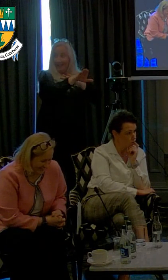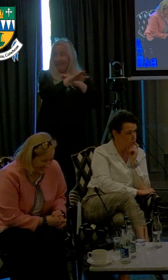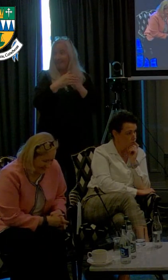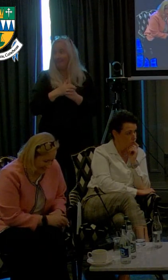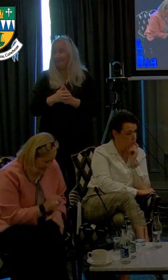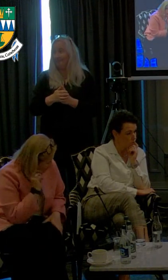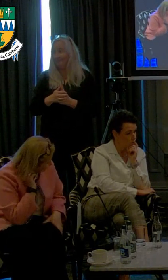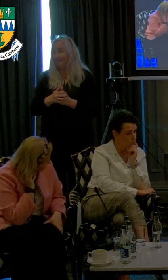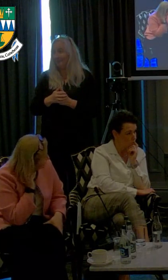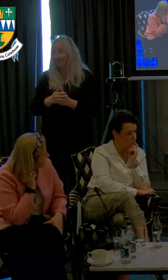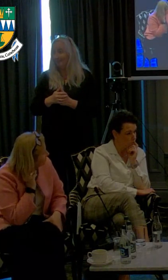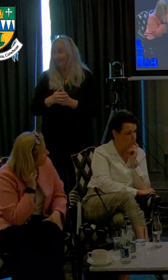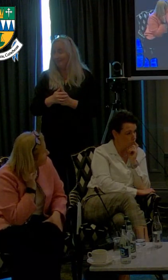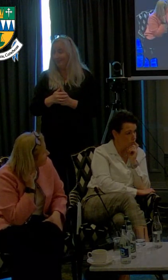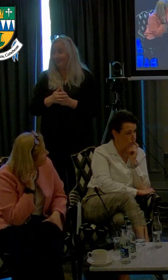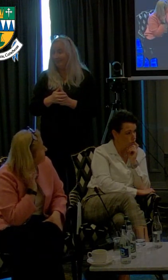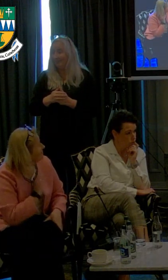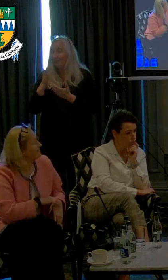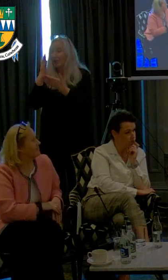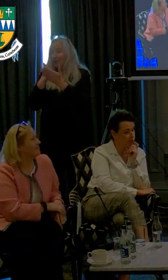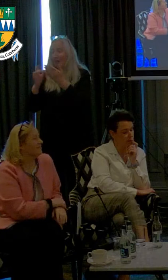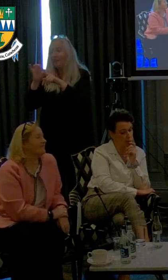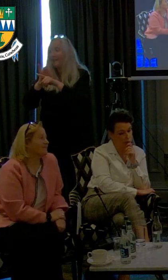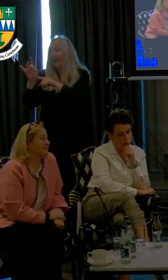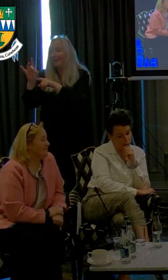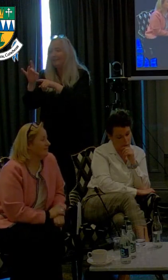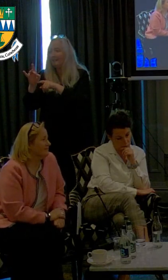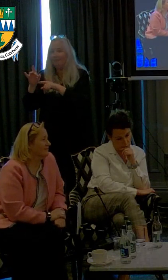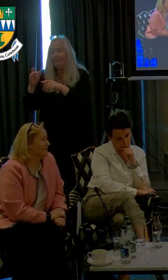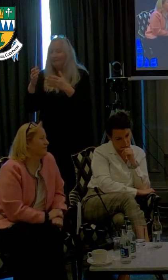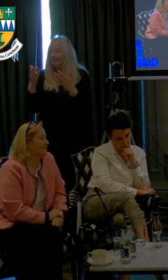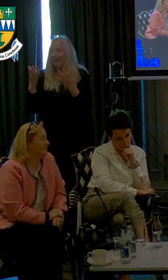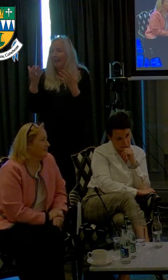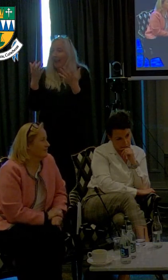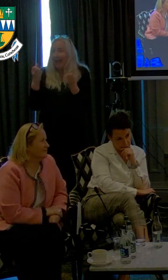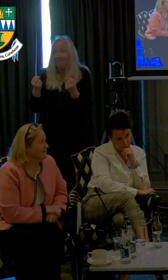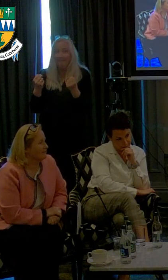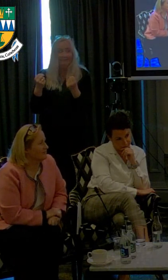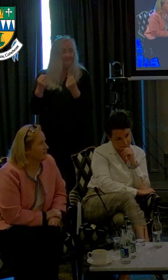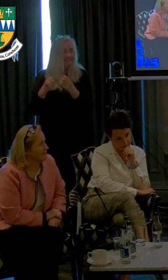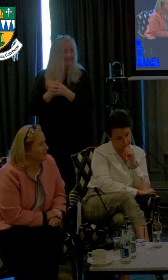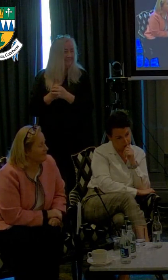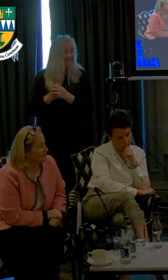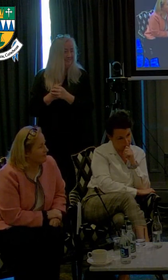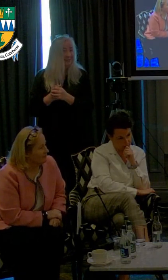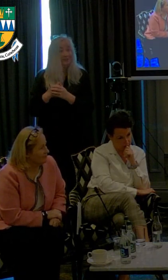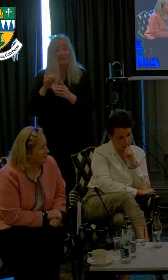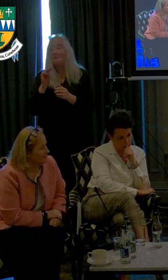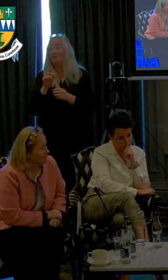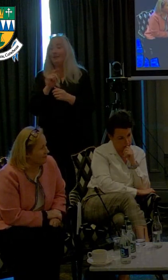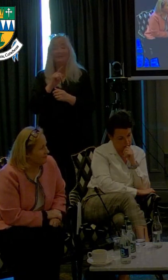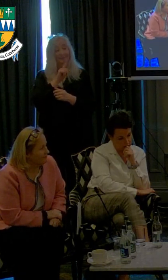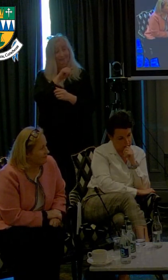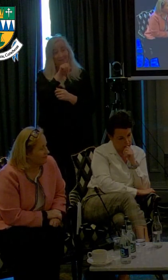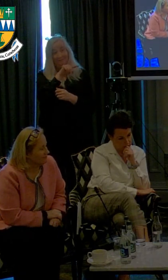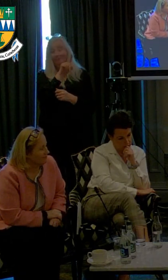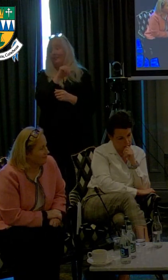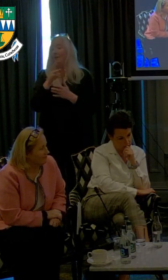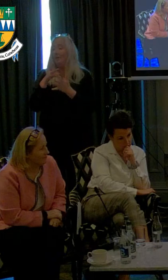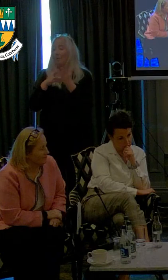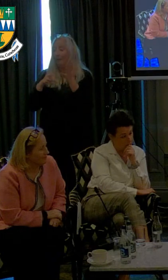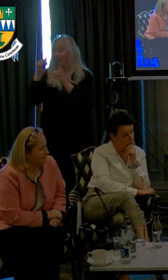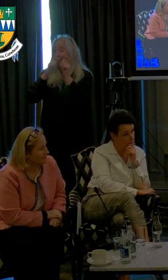anywhere. But in some employments, it is happening and there are places, you know. So it might be something that is worth thinking about,